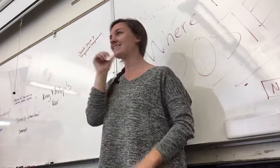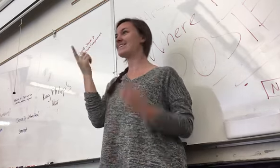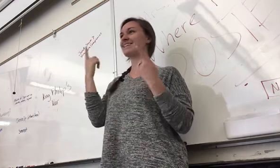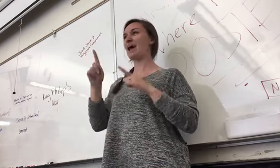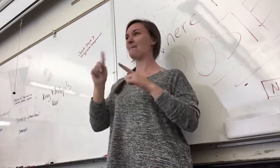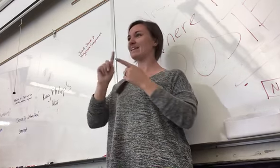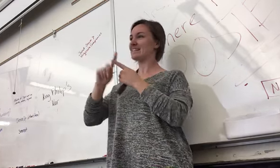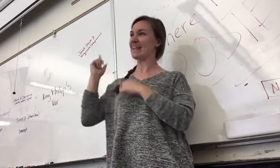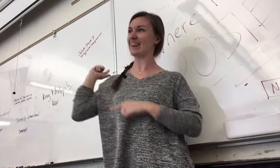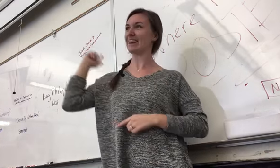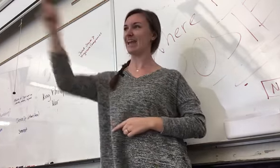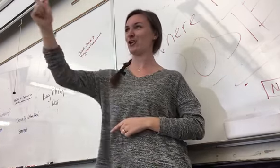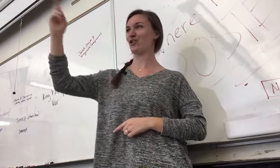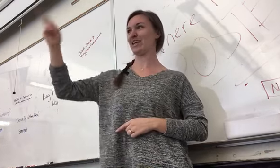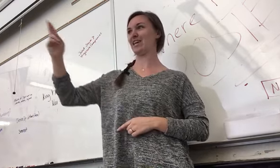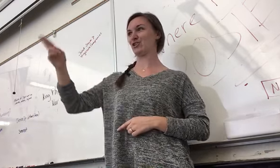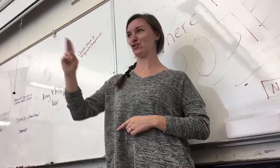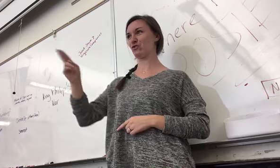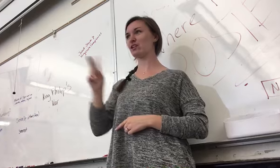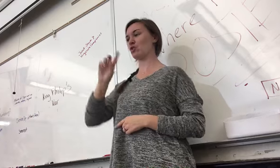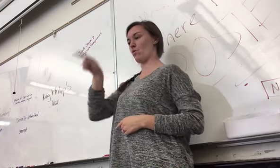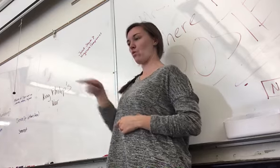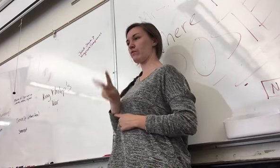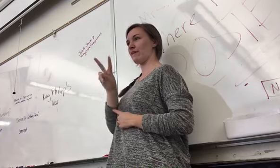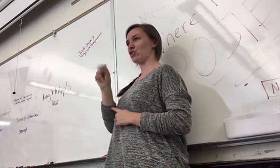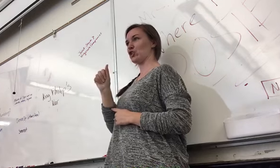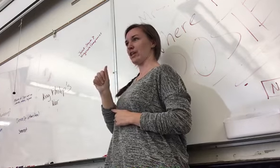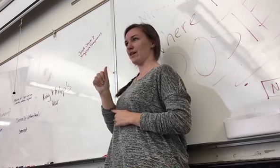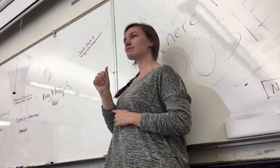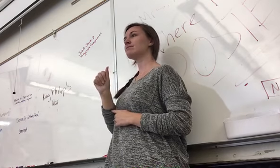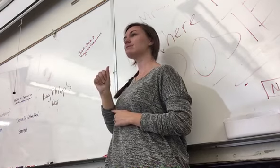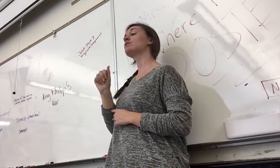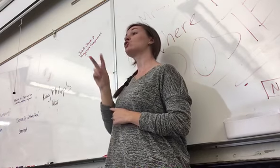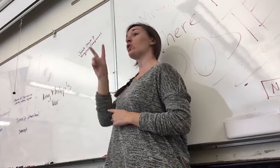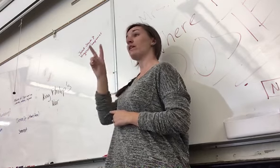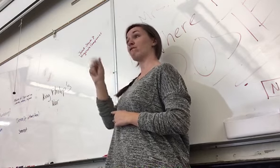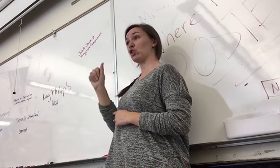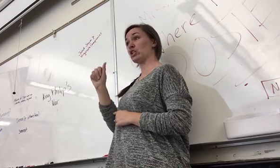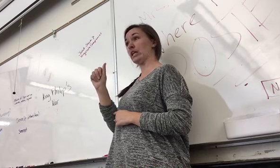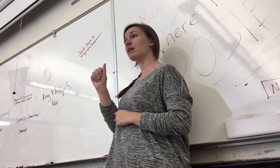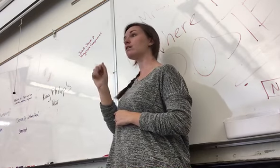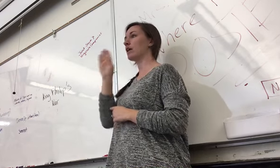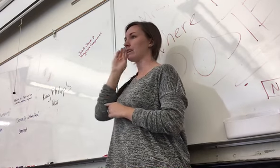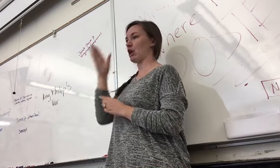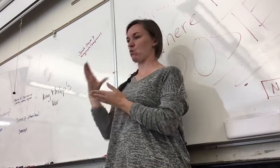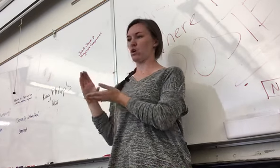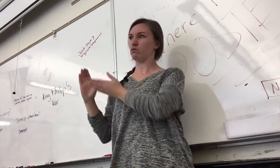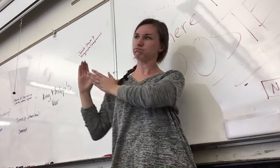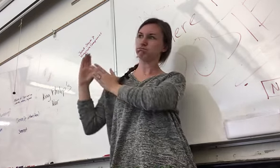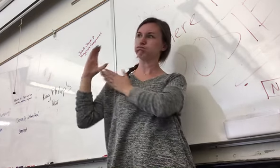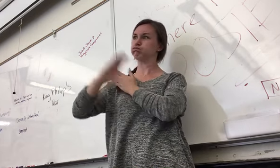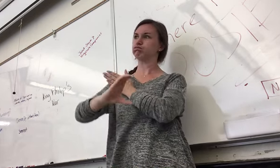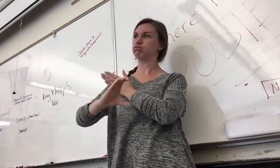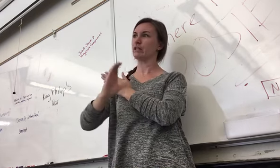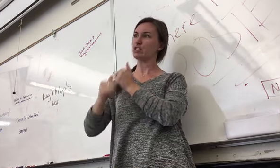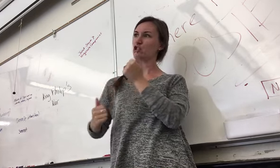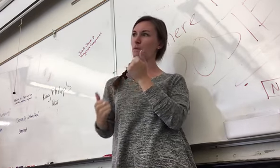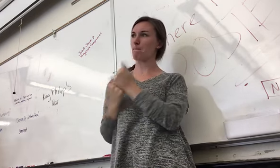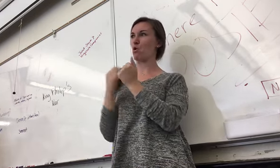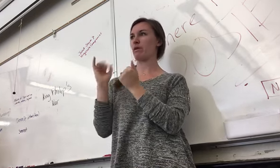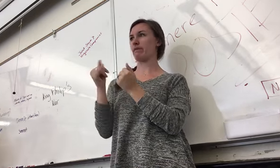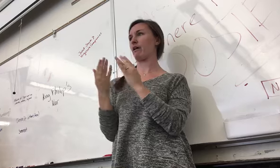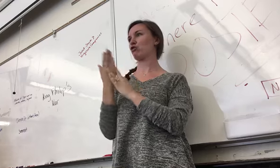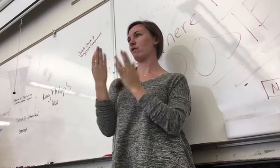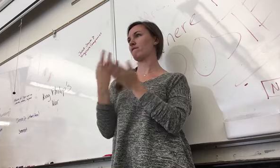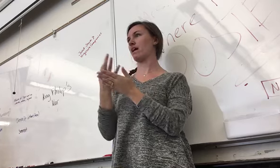Civil War, and we'll actually talk about why. But anyway, so the Virginia Company is going to fund that. It's a lot of South. So think big corporations, big